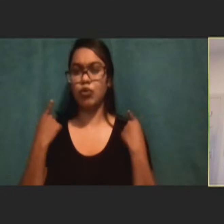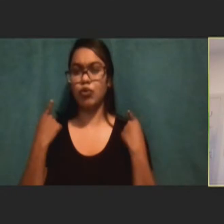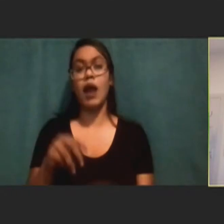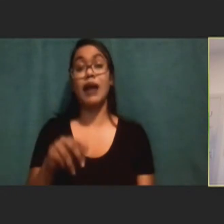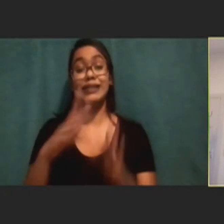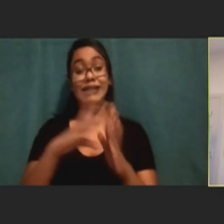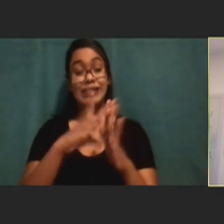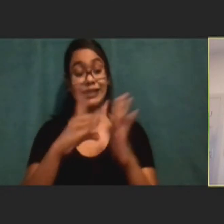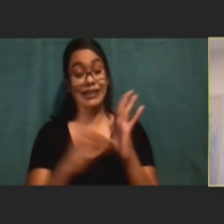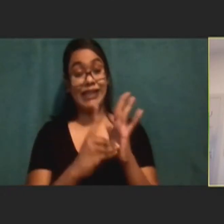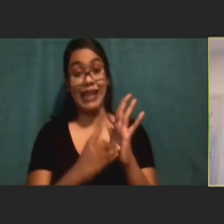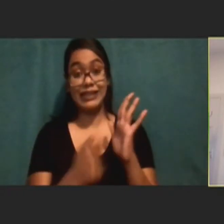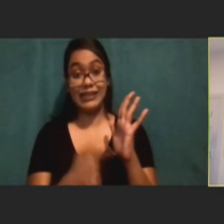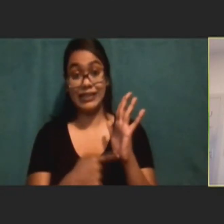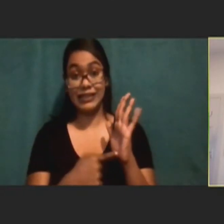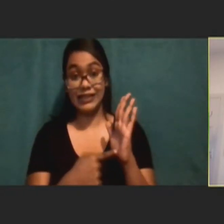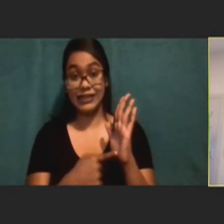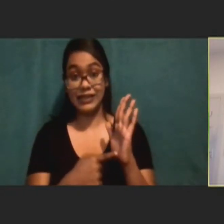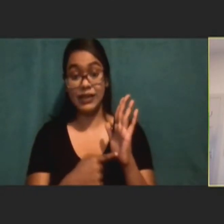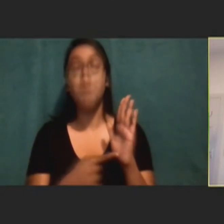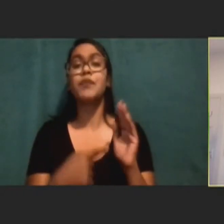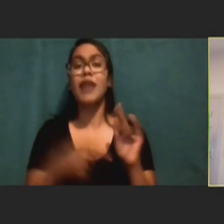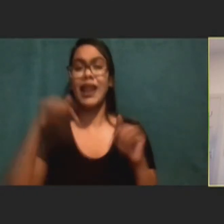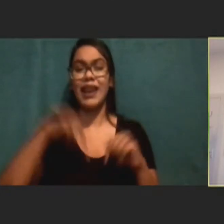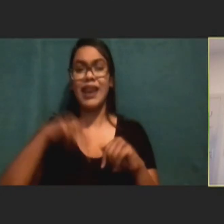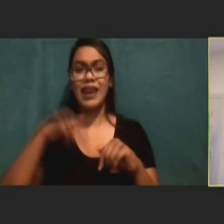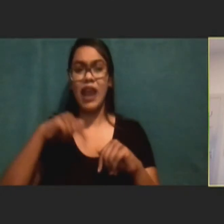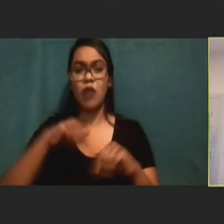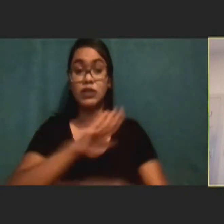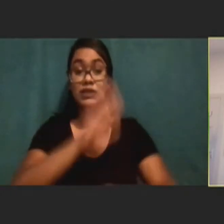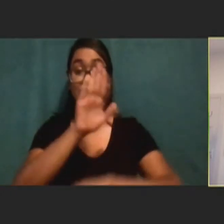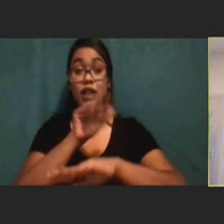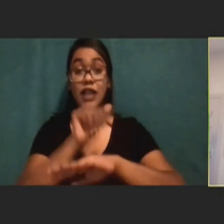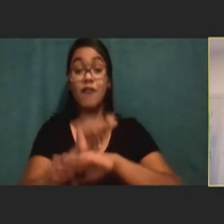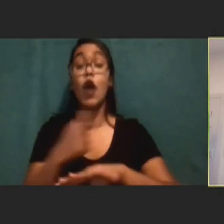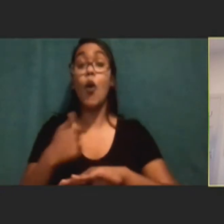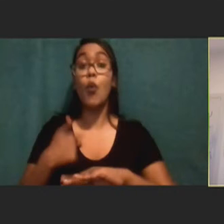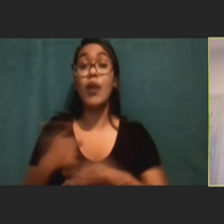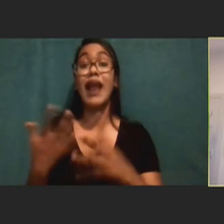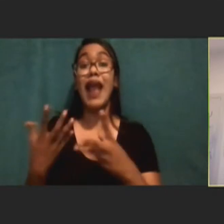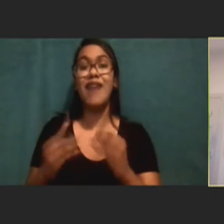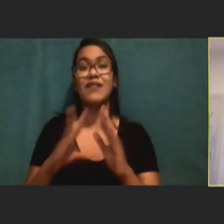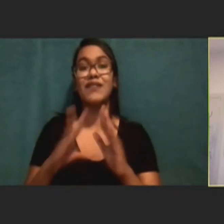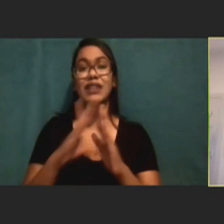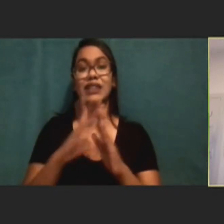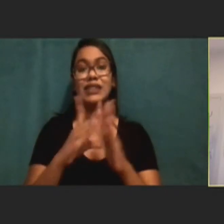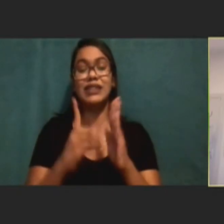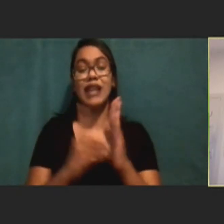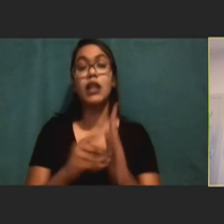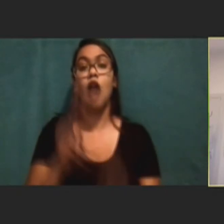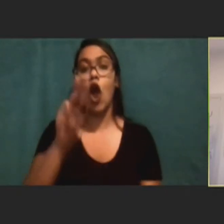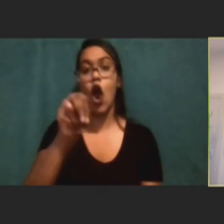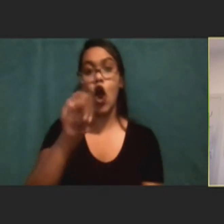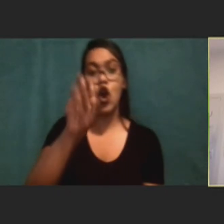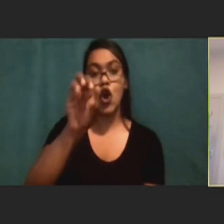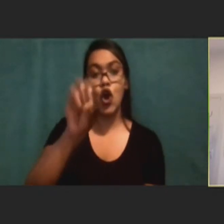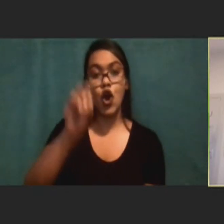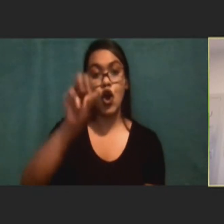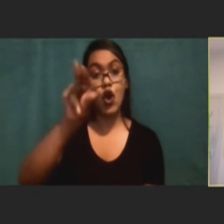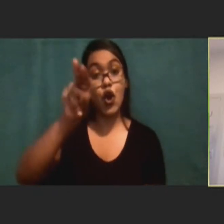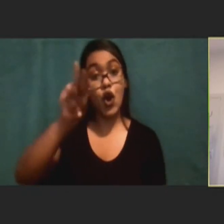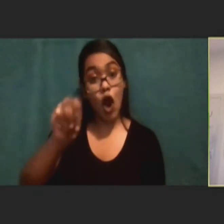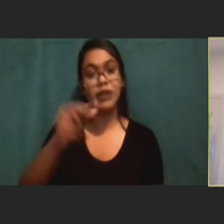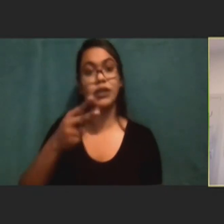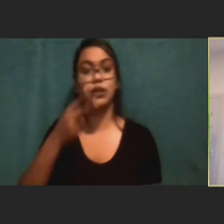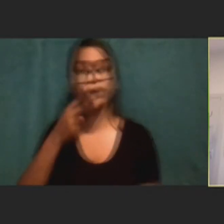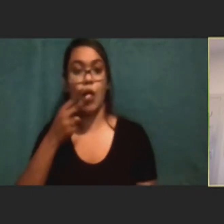moment, we in South Africa have mandated non-smoking in South Africa. So when I was a younger